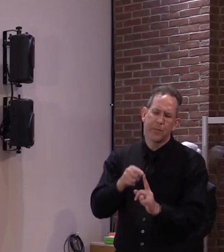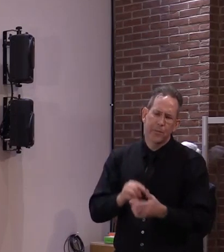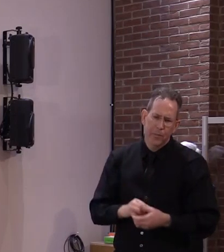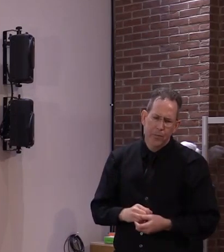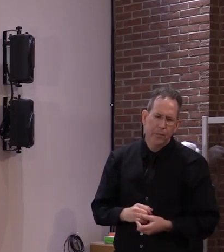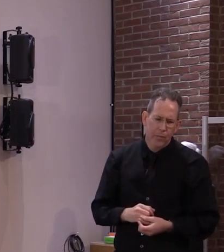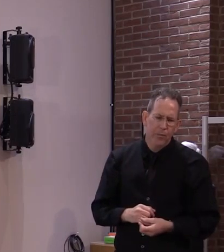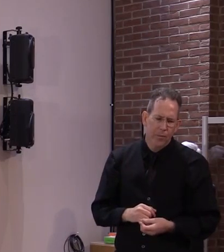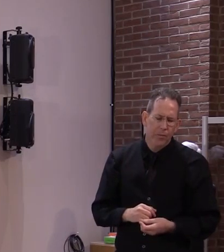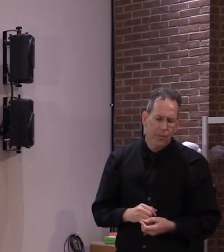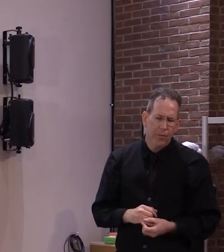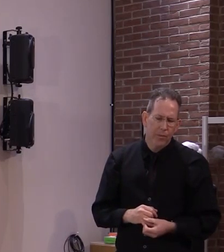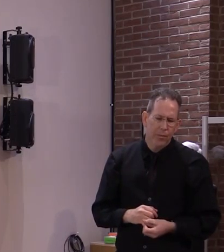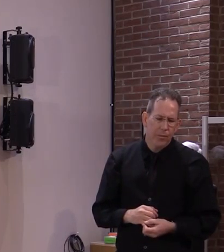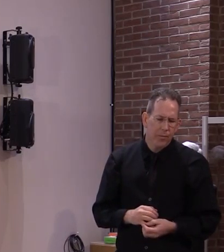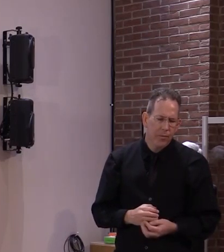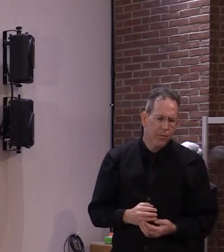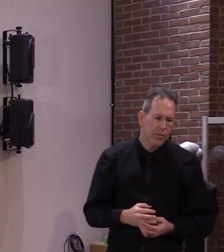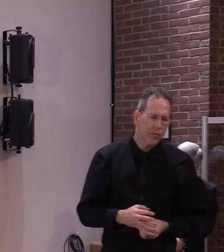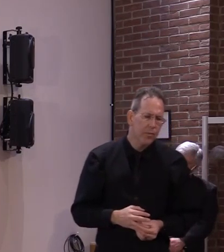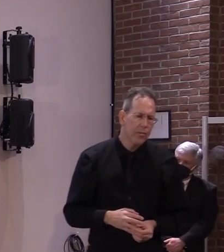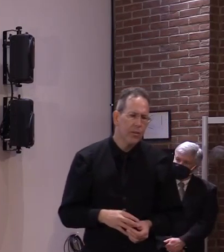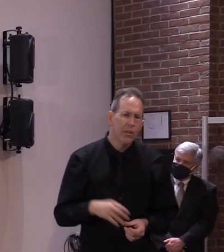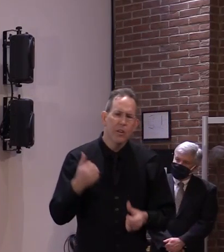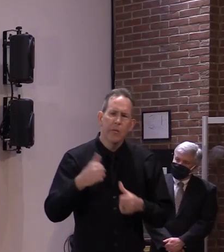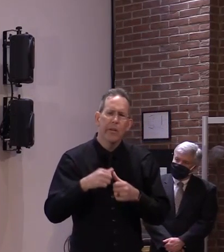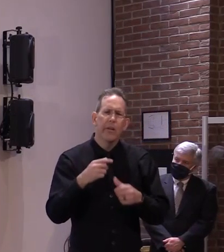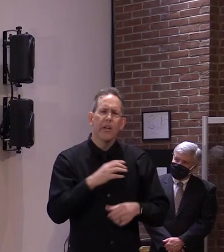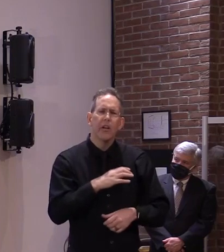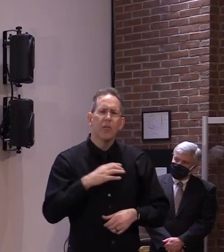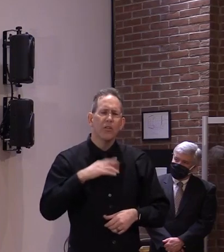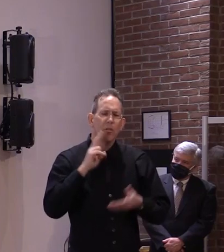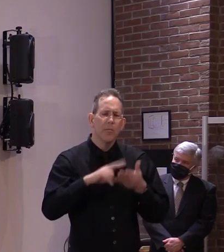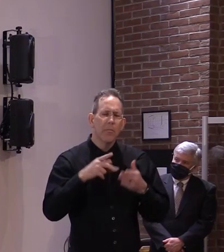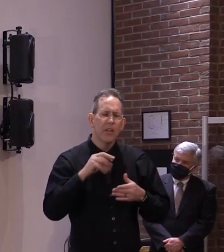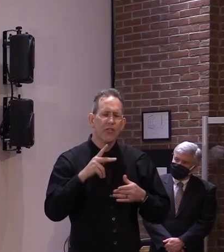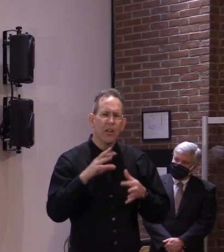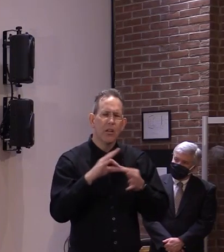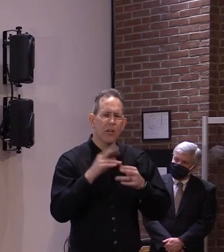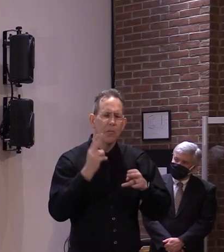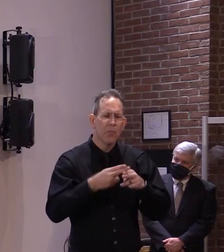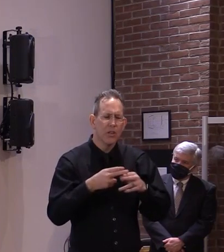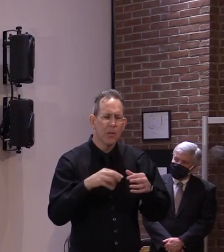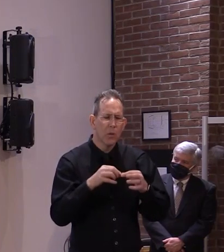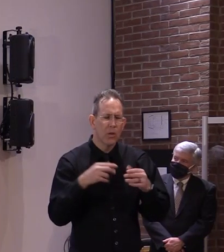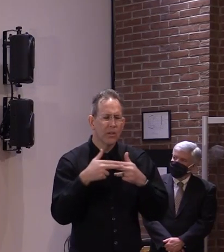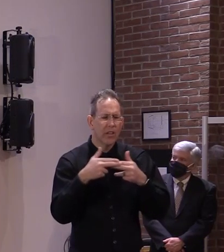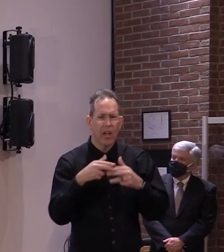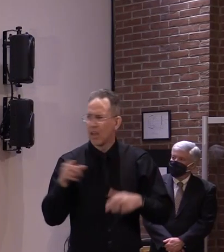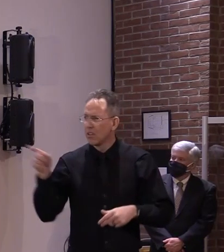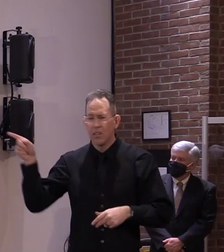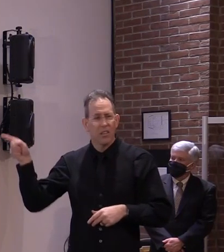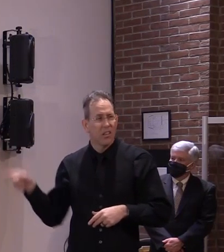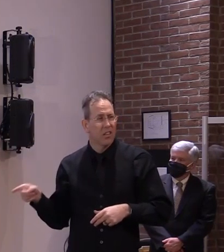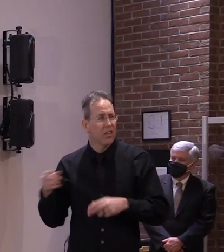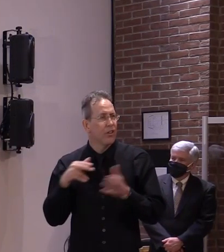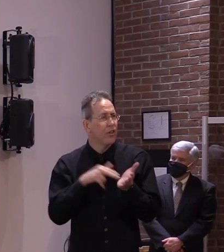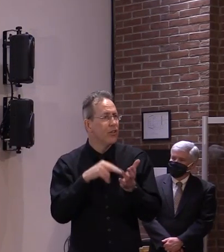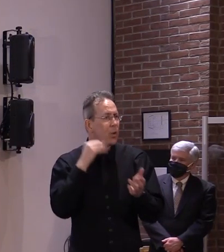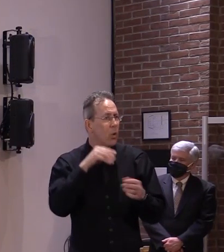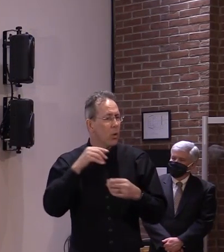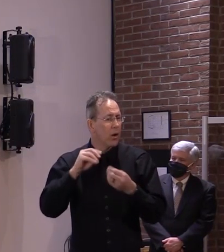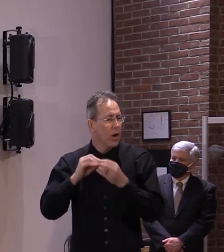a slide about the cases in the long-term care facilities, and I didn't see that one. And is this